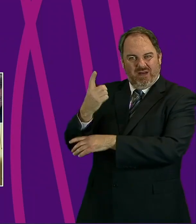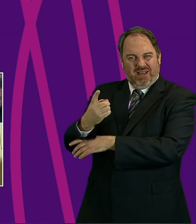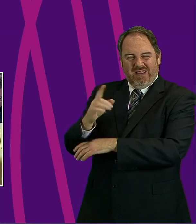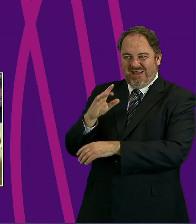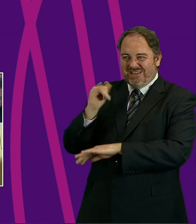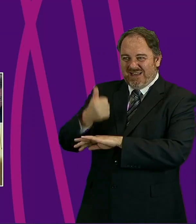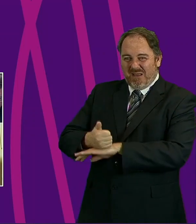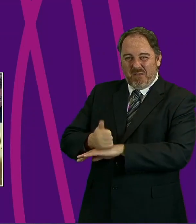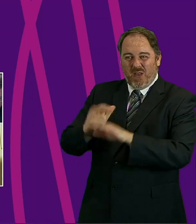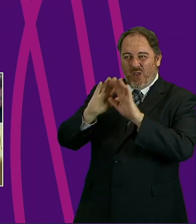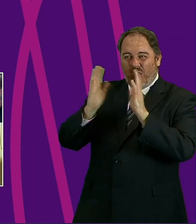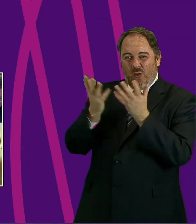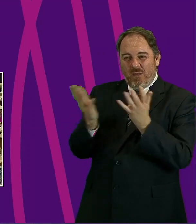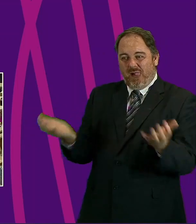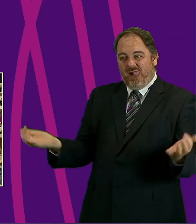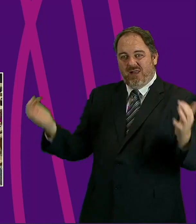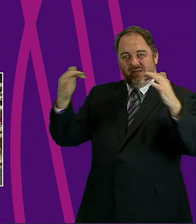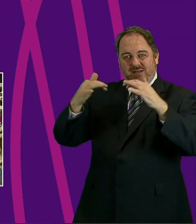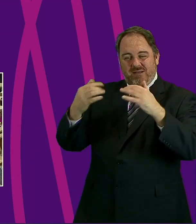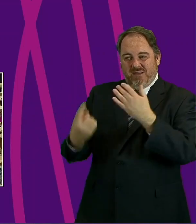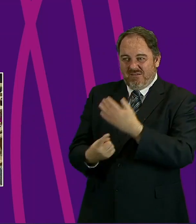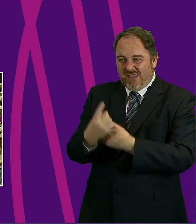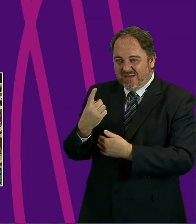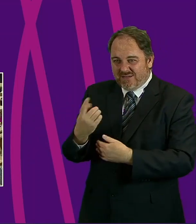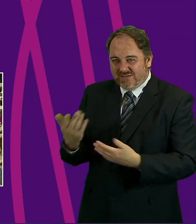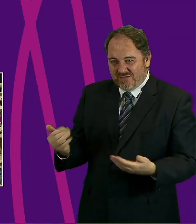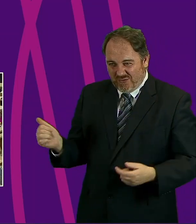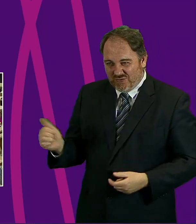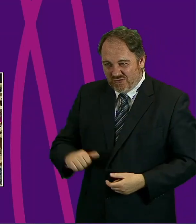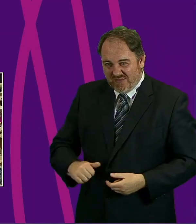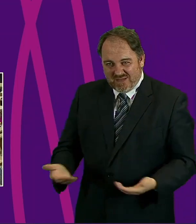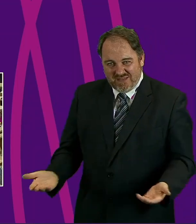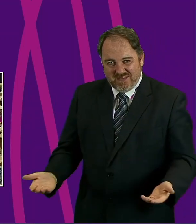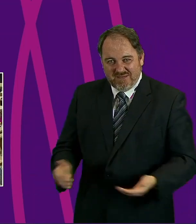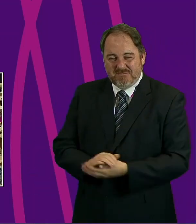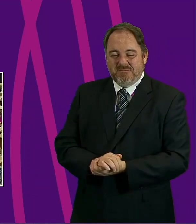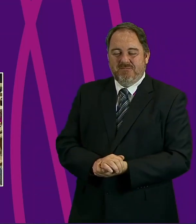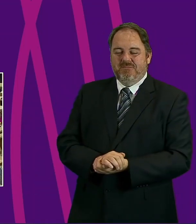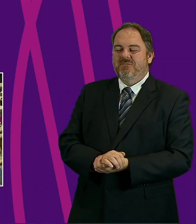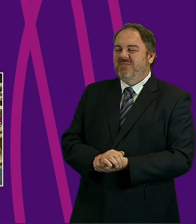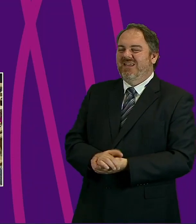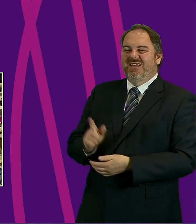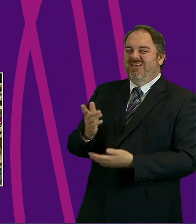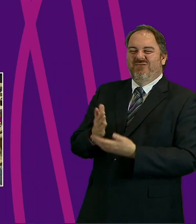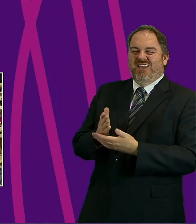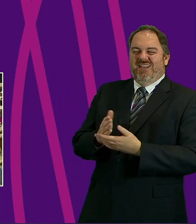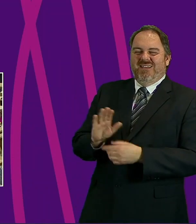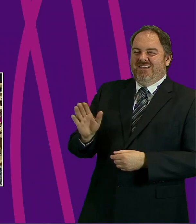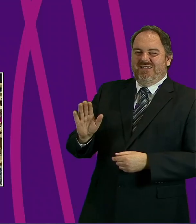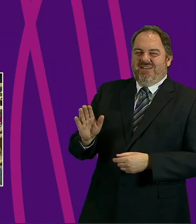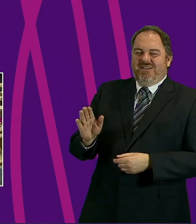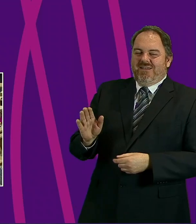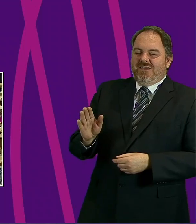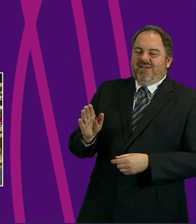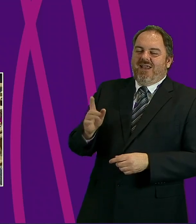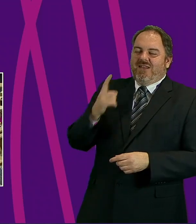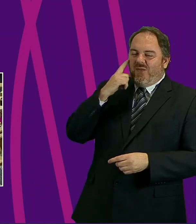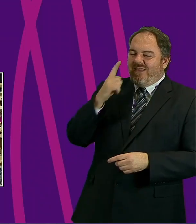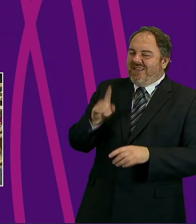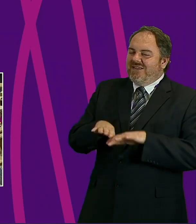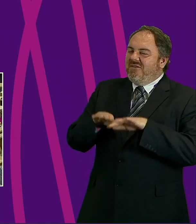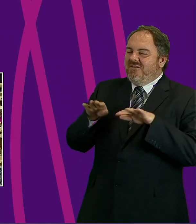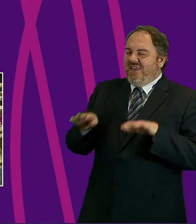global event? First Minister. I don't think that would necessarily be a fair characterisation of the decisions that we're taking. I